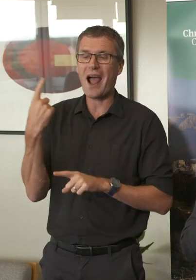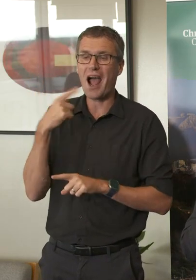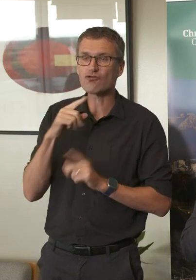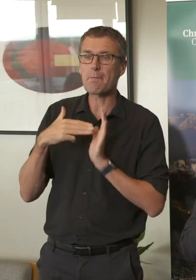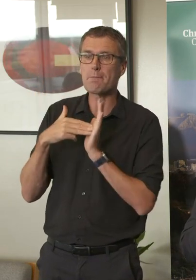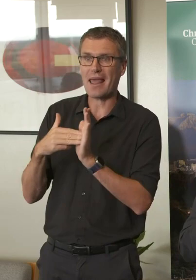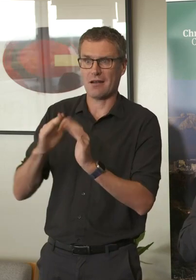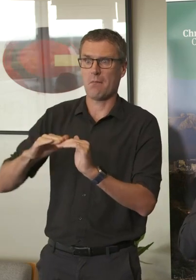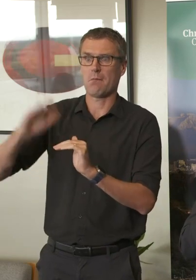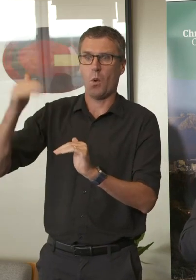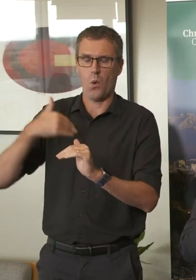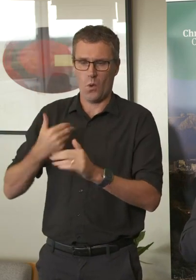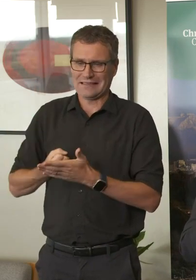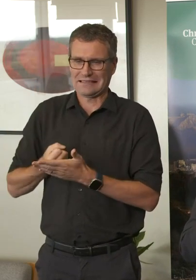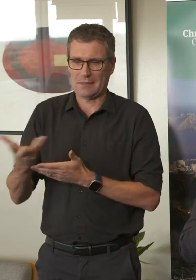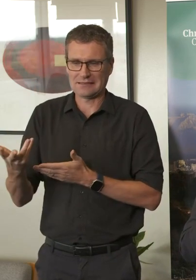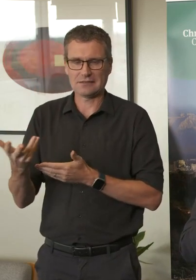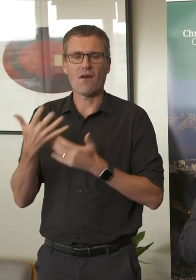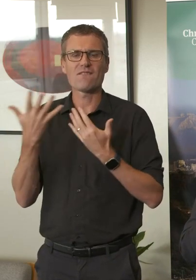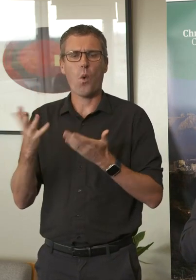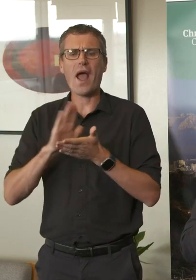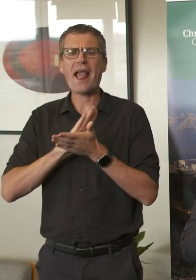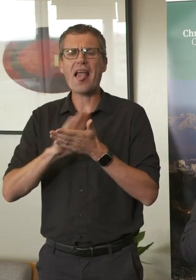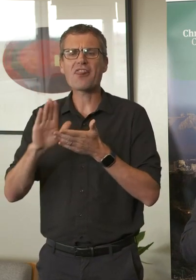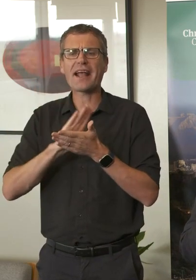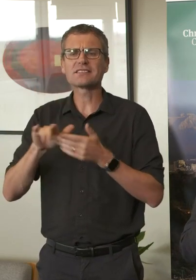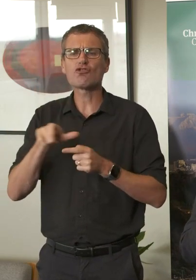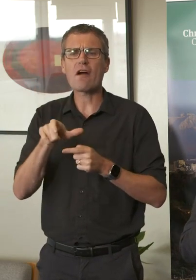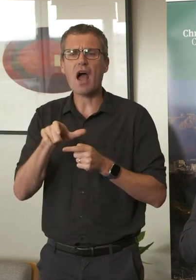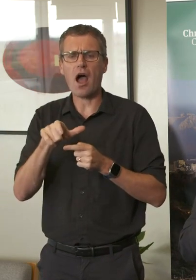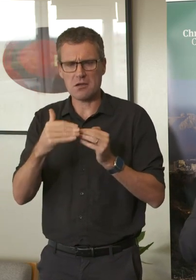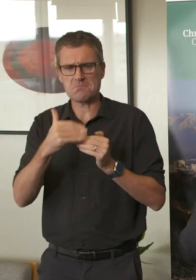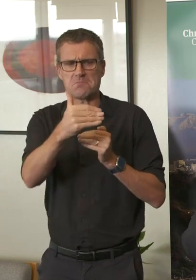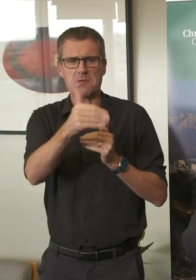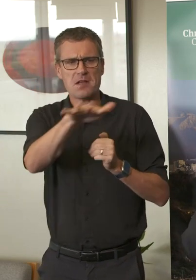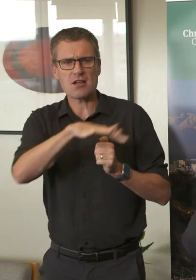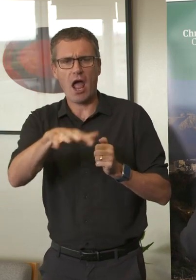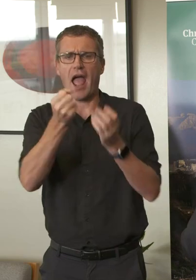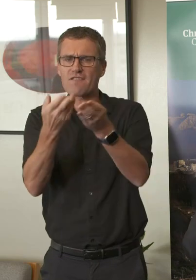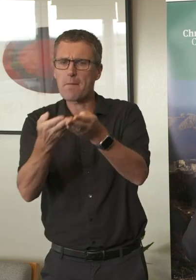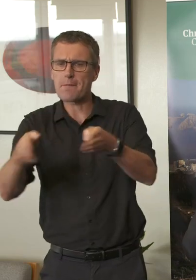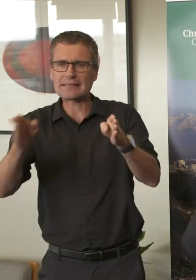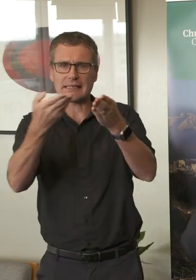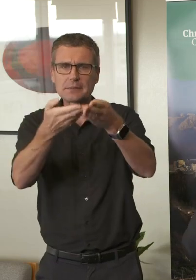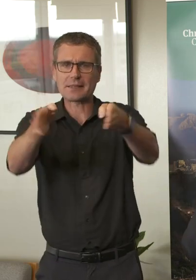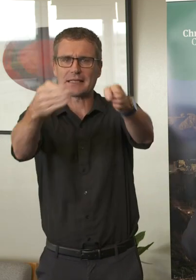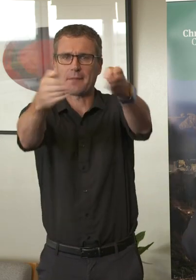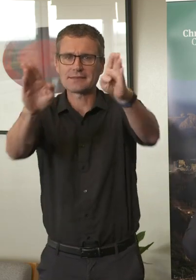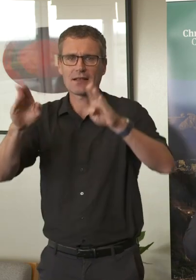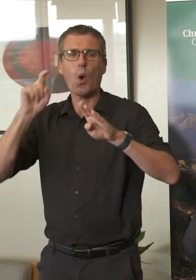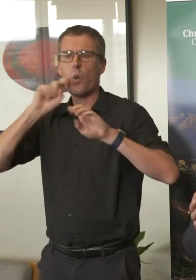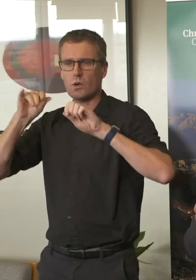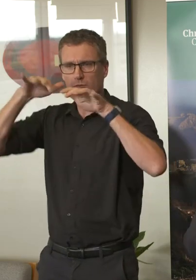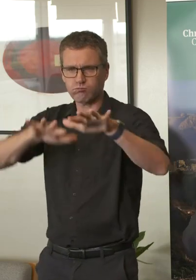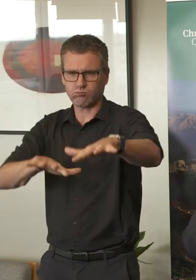on retention basins in the upper Heathcote River, and they've worked extremely well. If rain had gone on for much